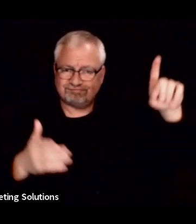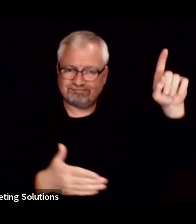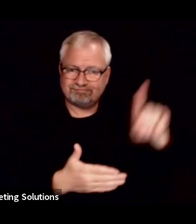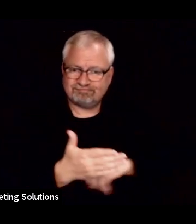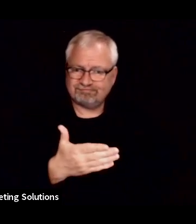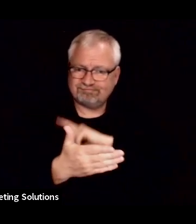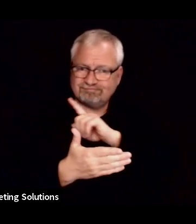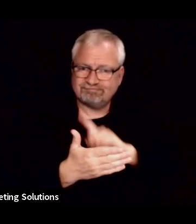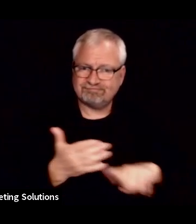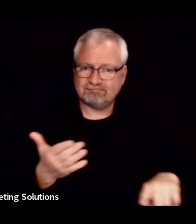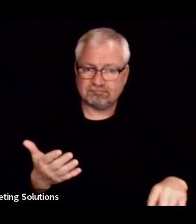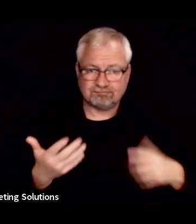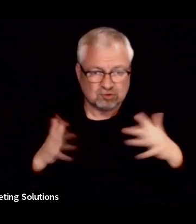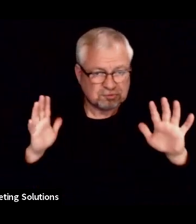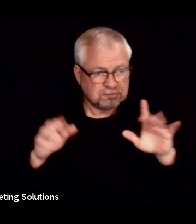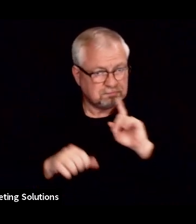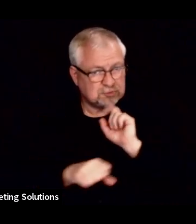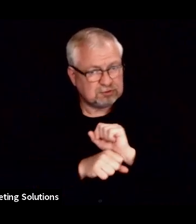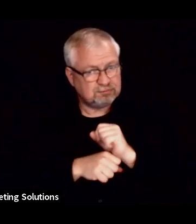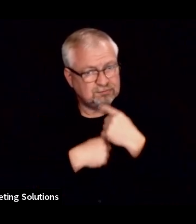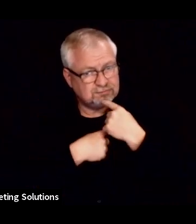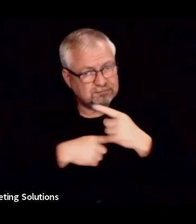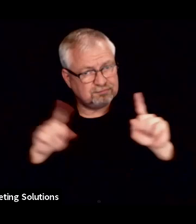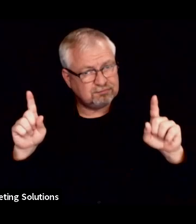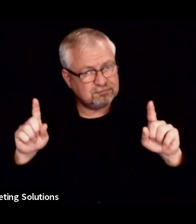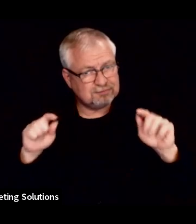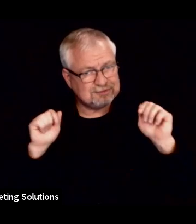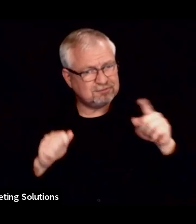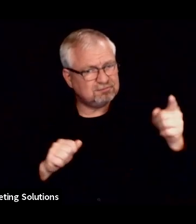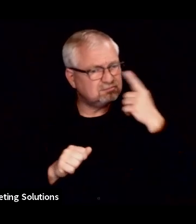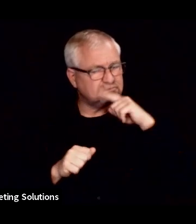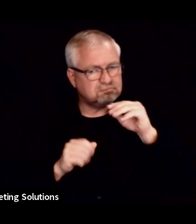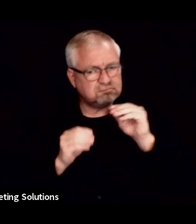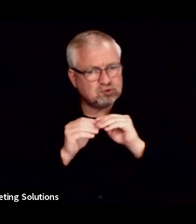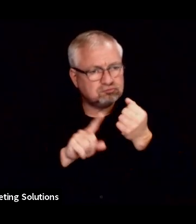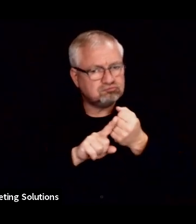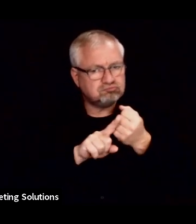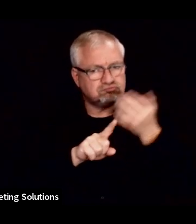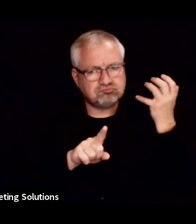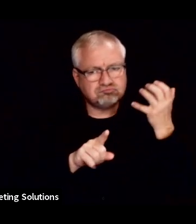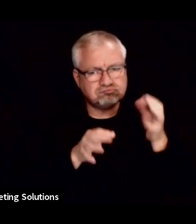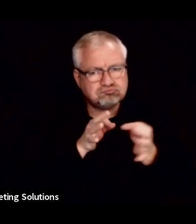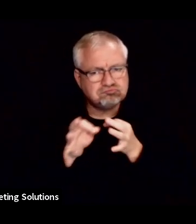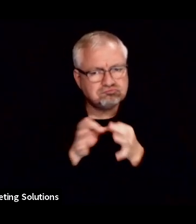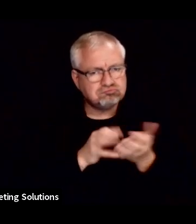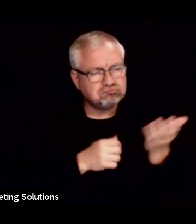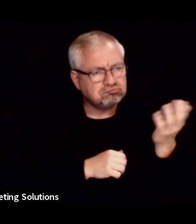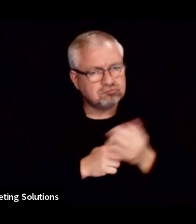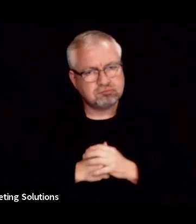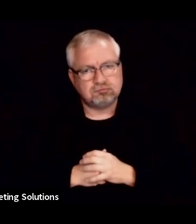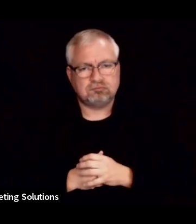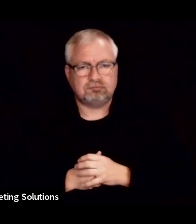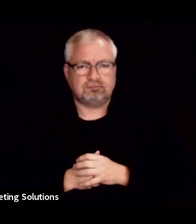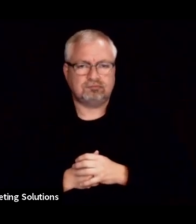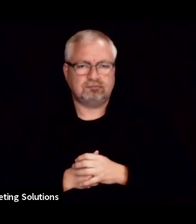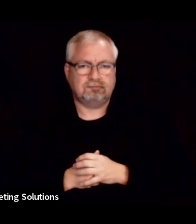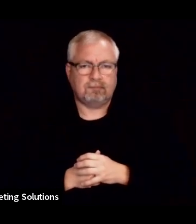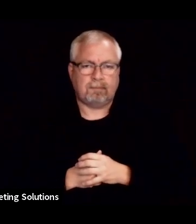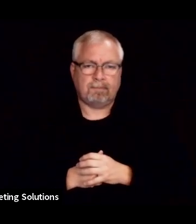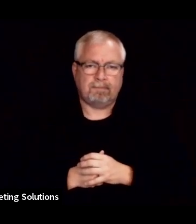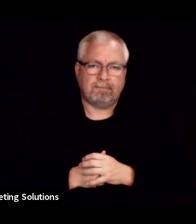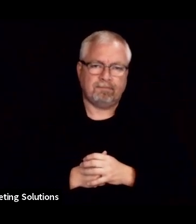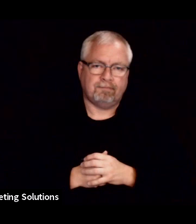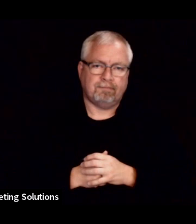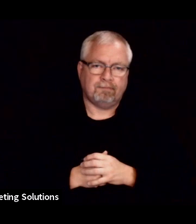tell us anything more about what discussions that went on back and forth between the health department and the state